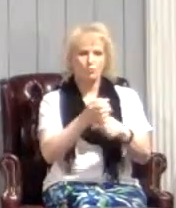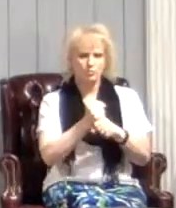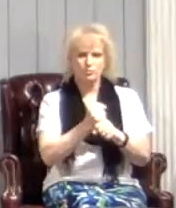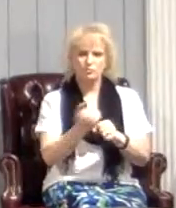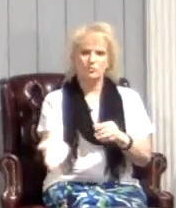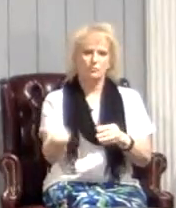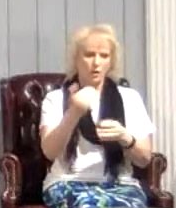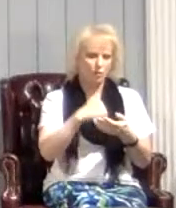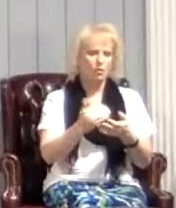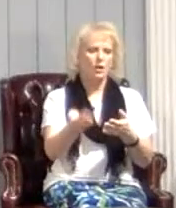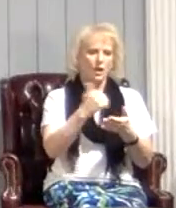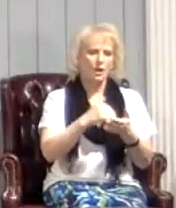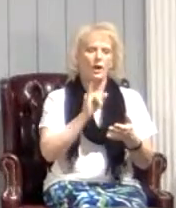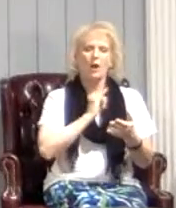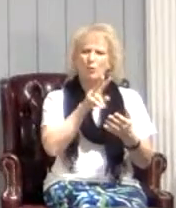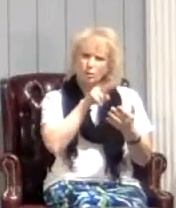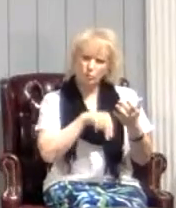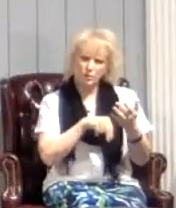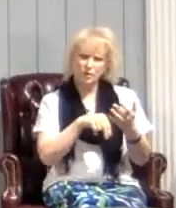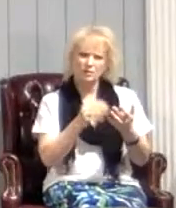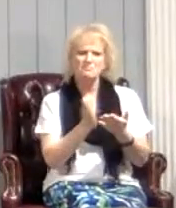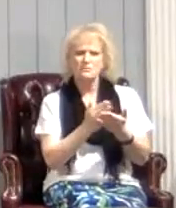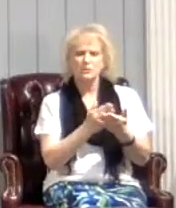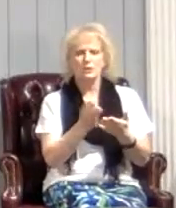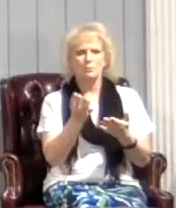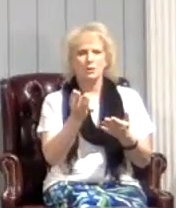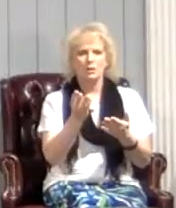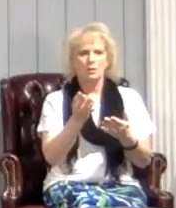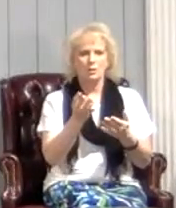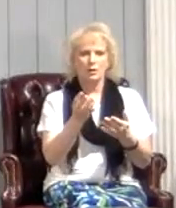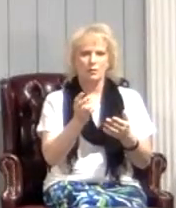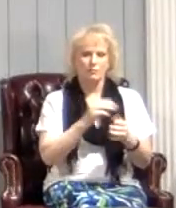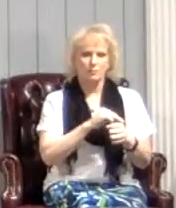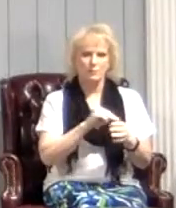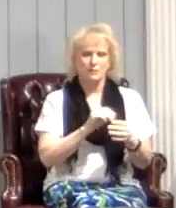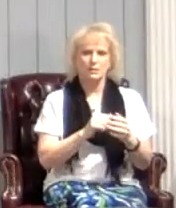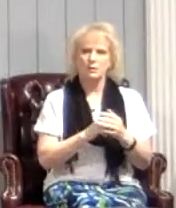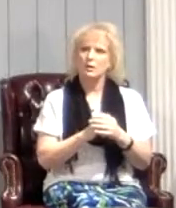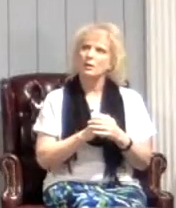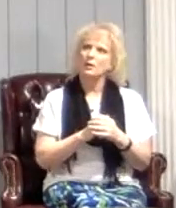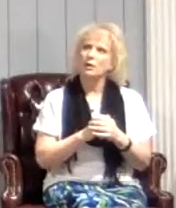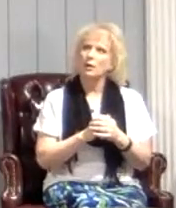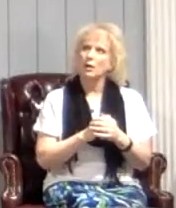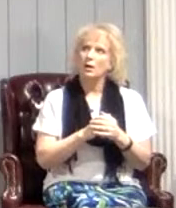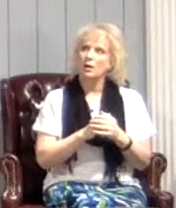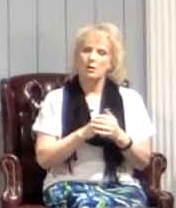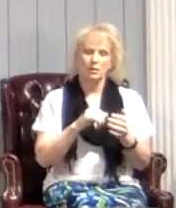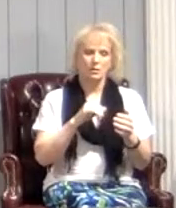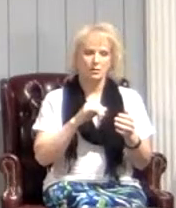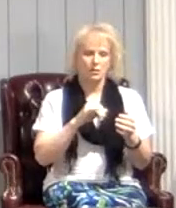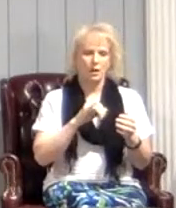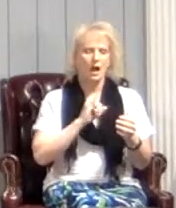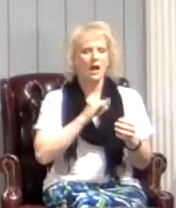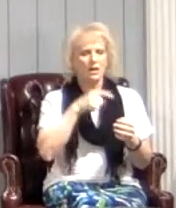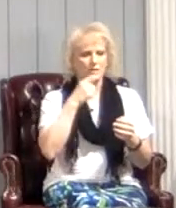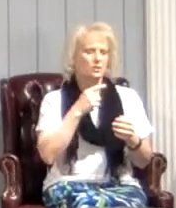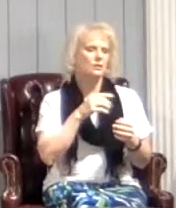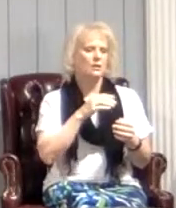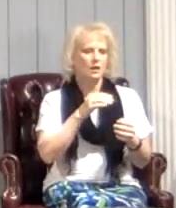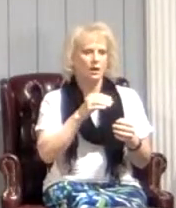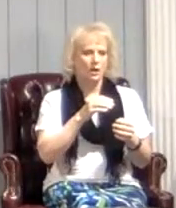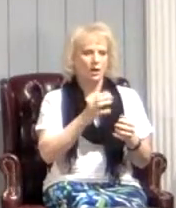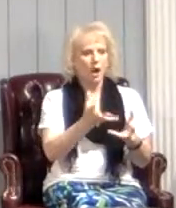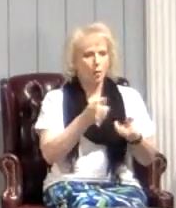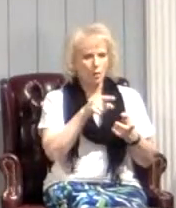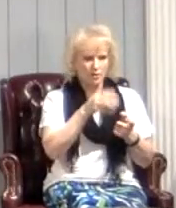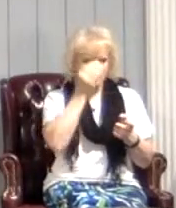just want to read some of the messages that I got back. One pastor wrote back and said, you know, I just said I prayed for you this morning. I want you to know, brother, I prayed for you